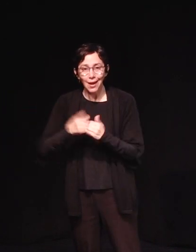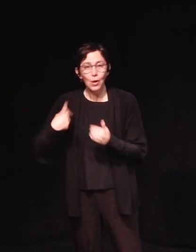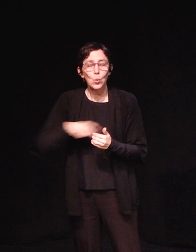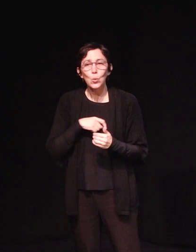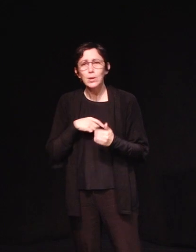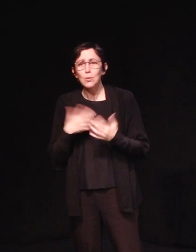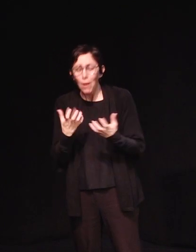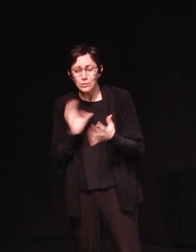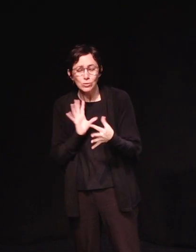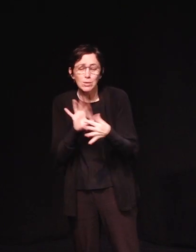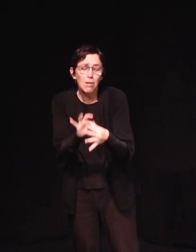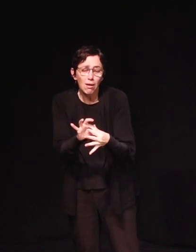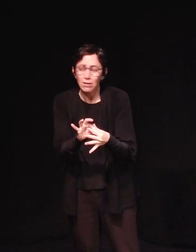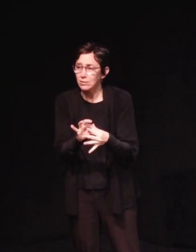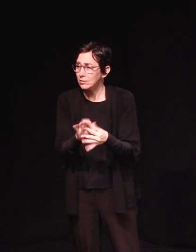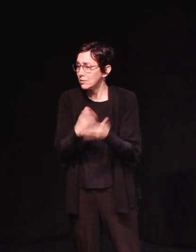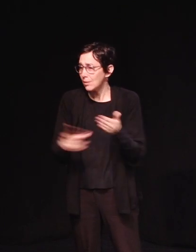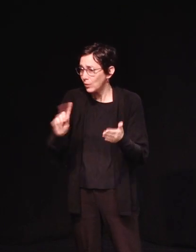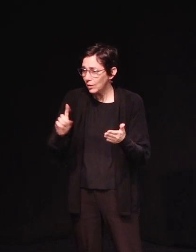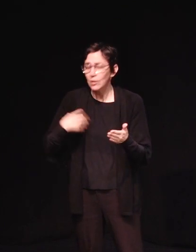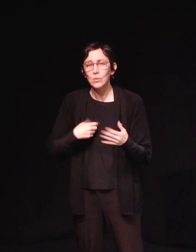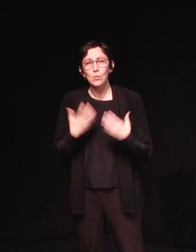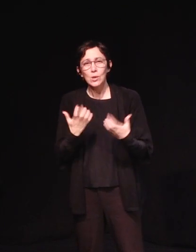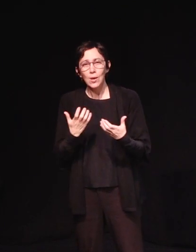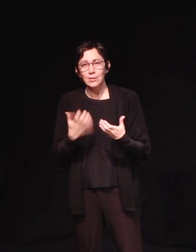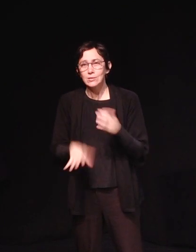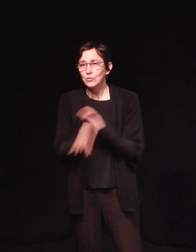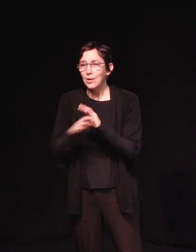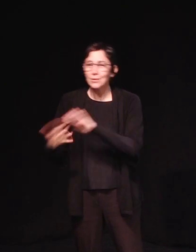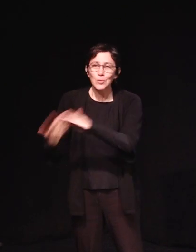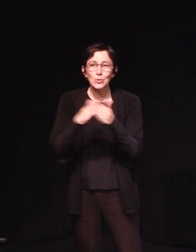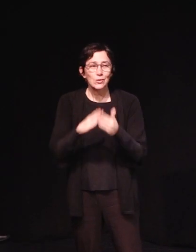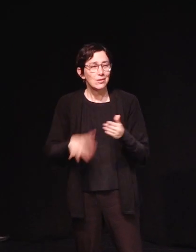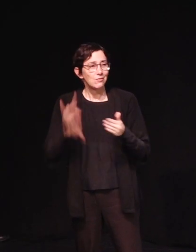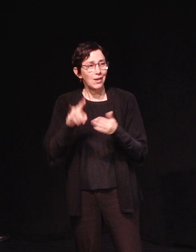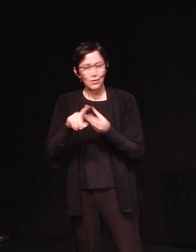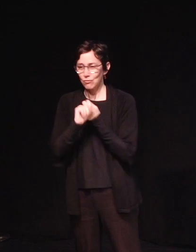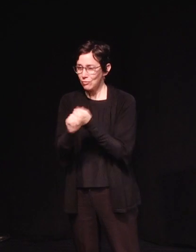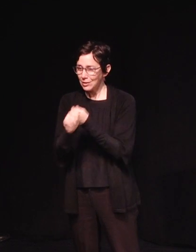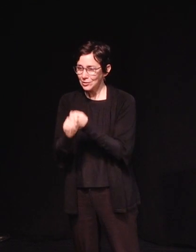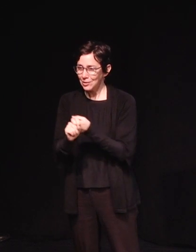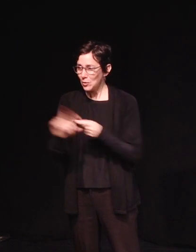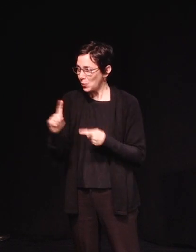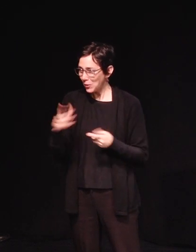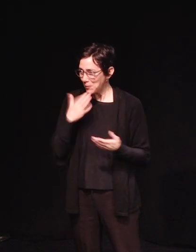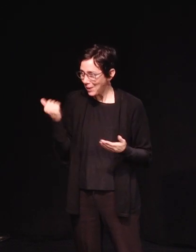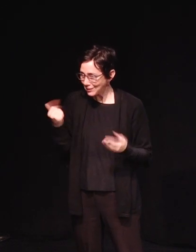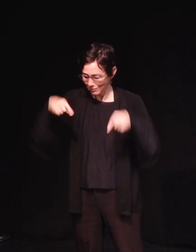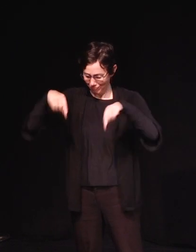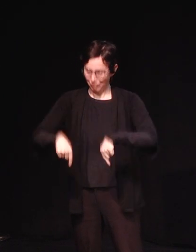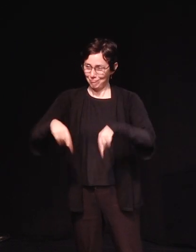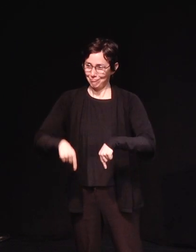looking to belong. We're all looking for community and friendship, and there's no better place to do that than right